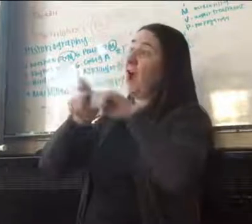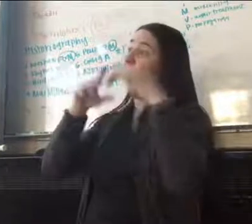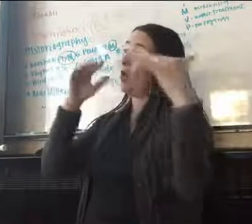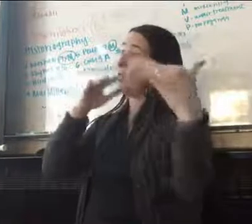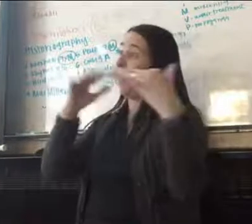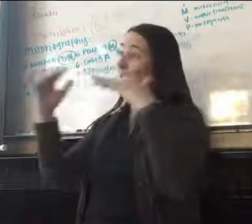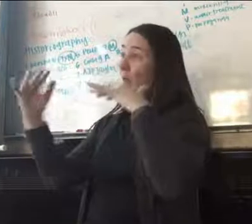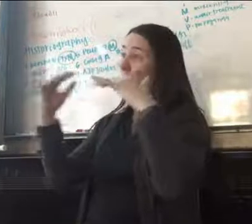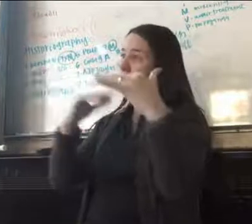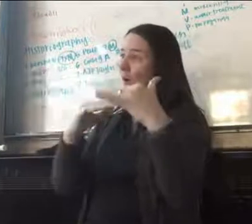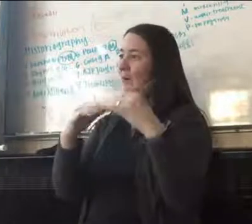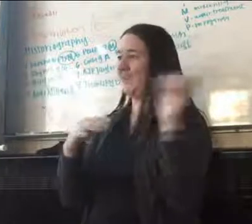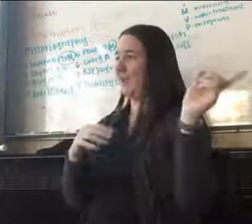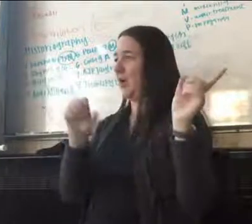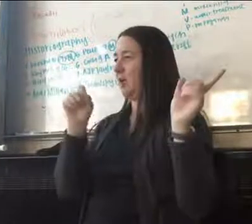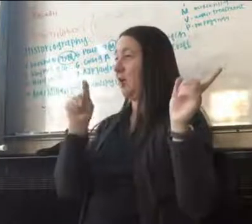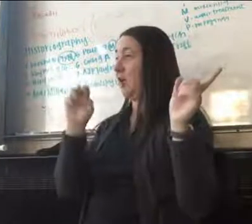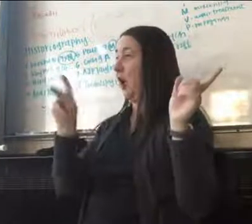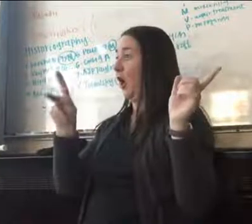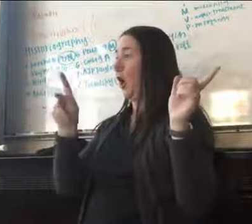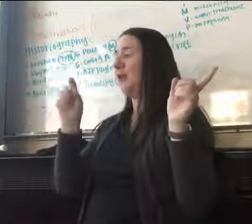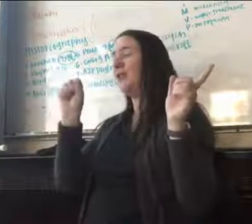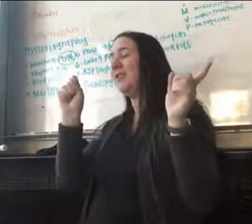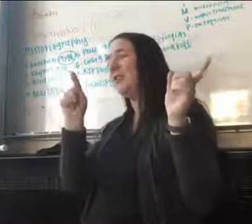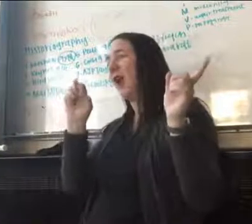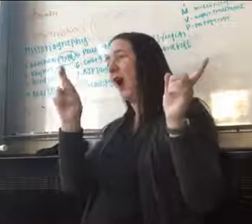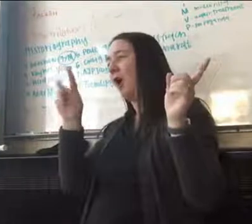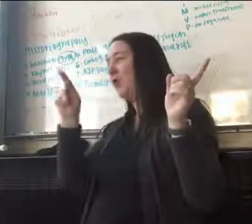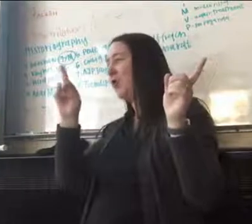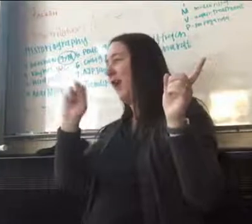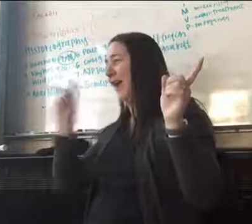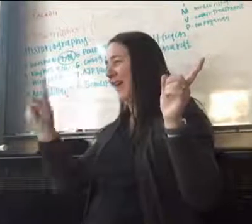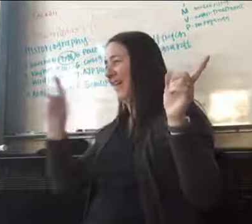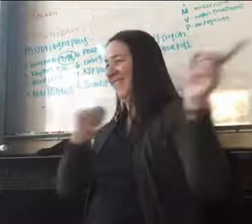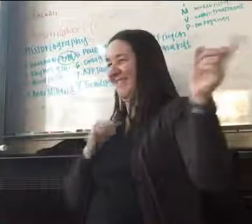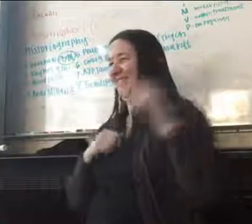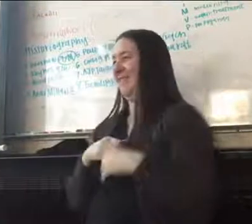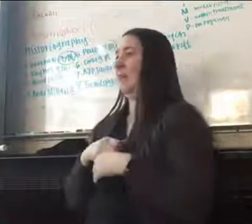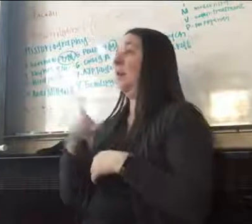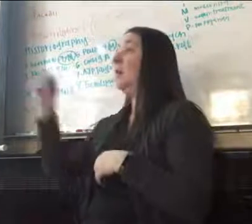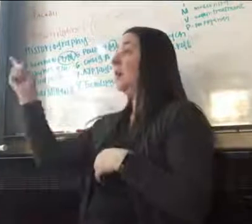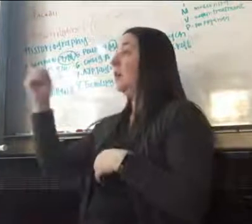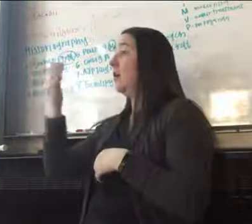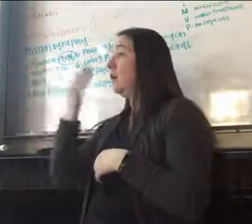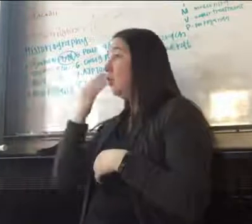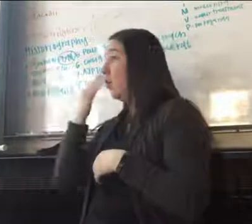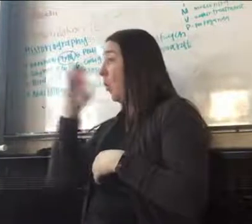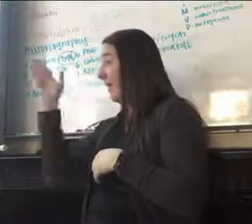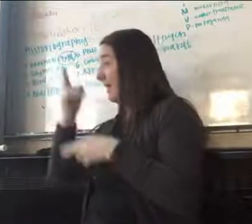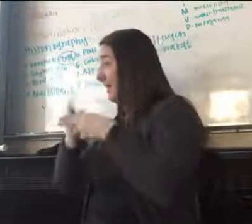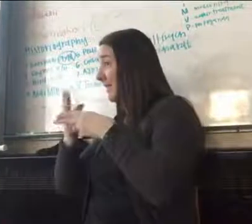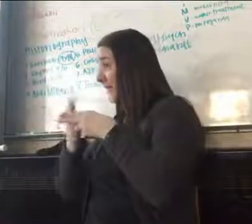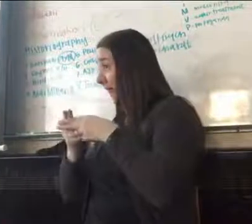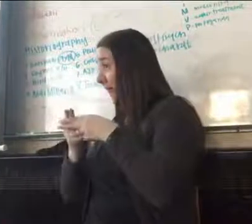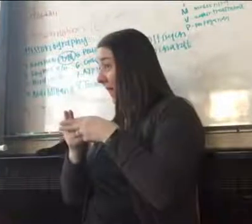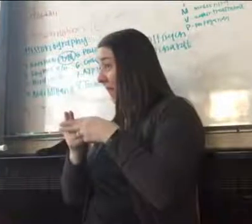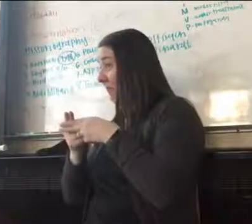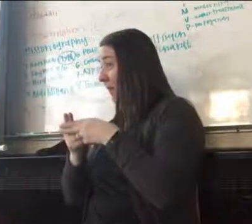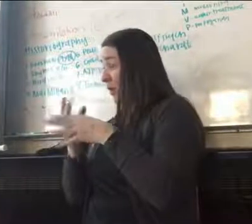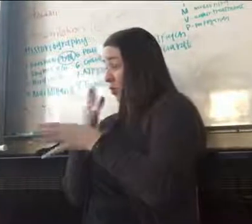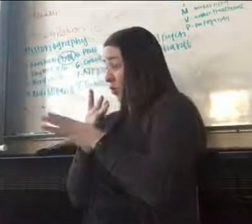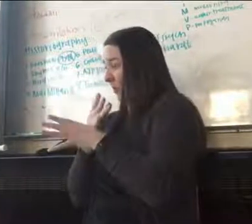Star Wars. Well, if you don't know, his name is German. It means father in German. Like, okay. I